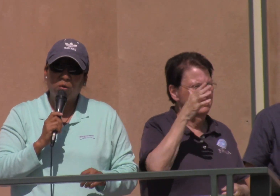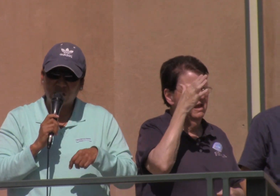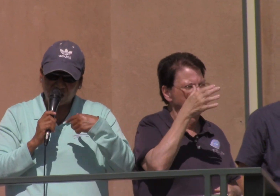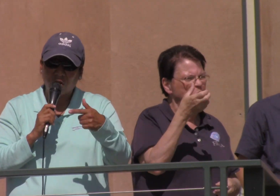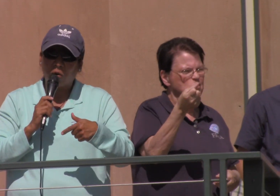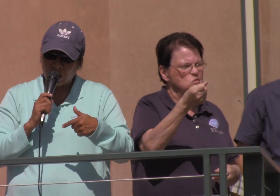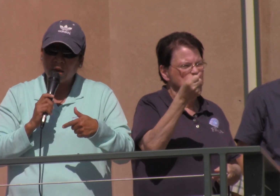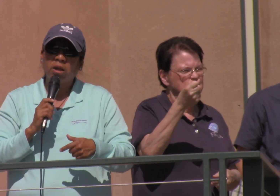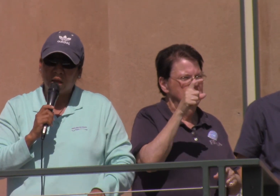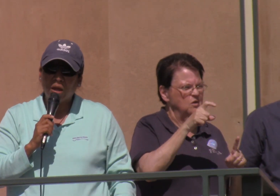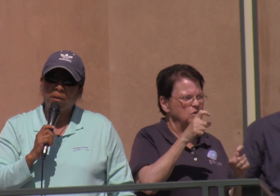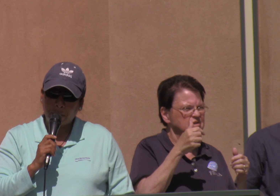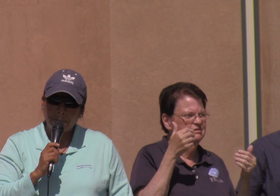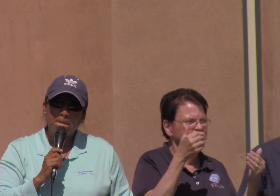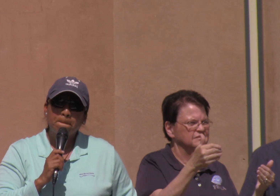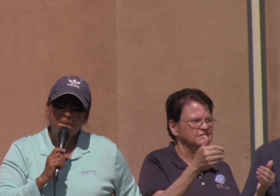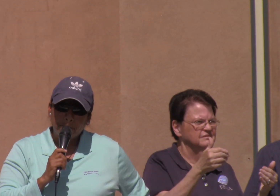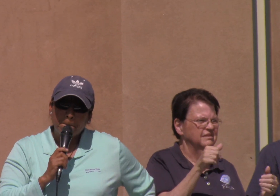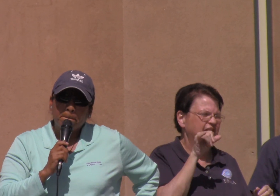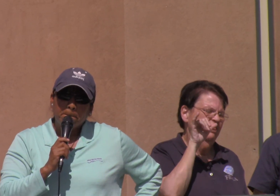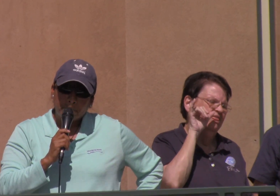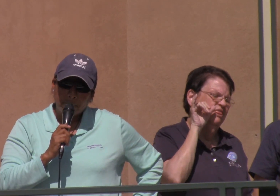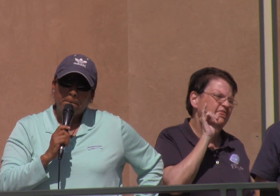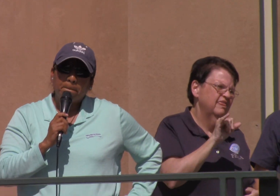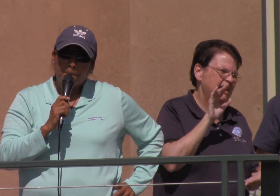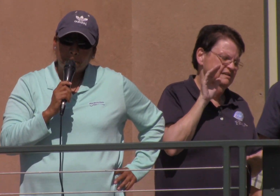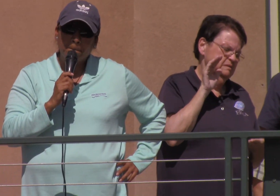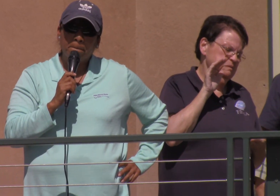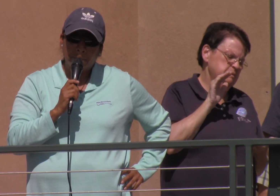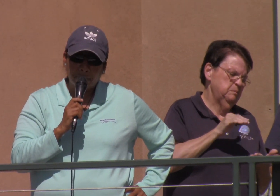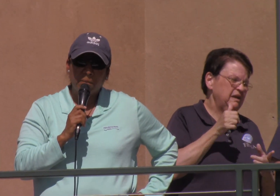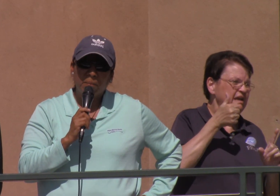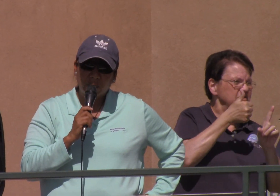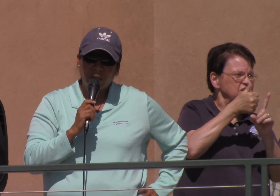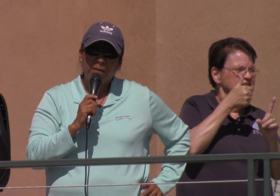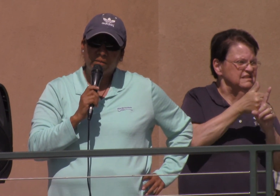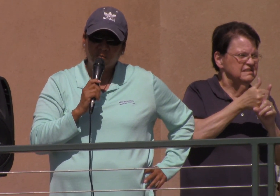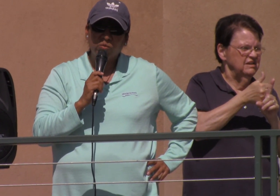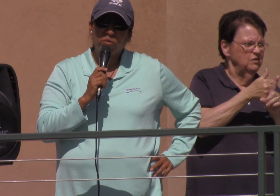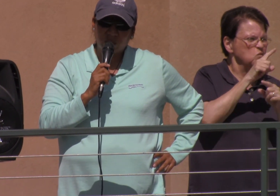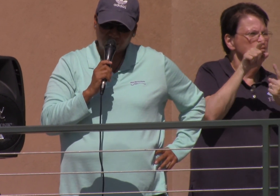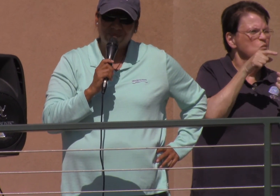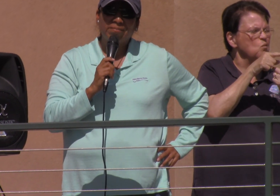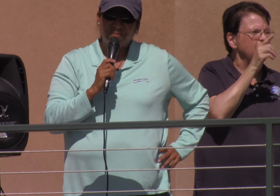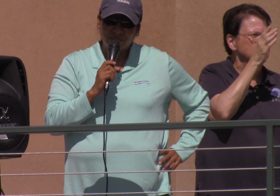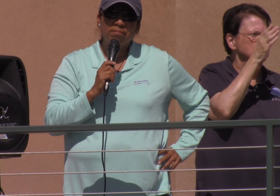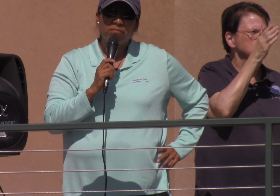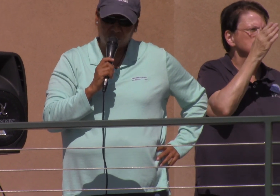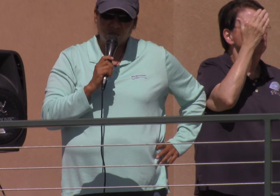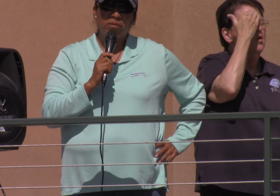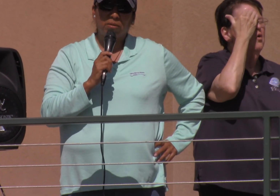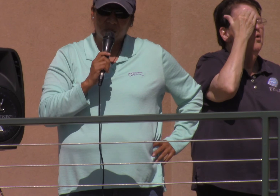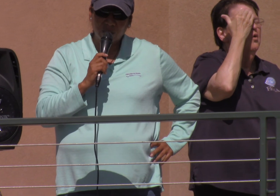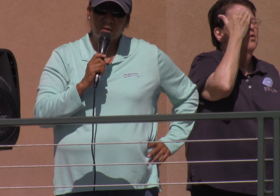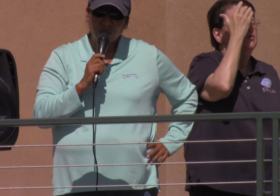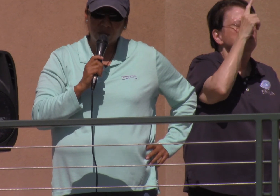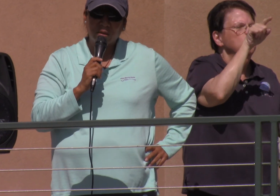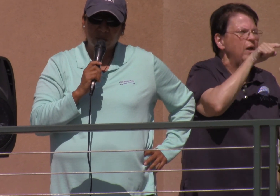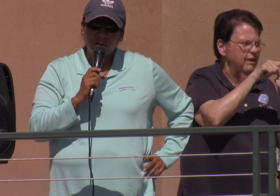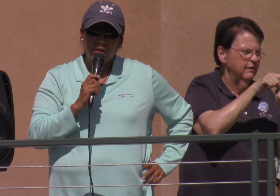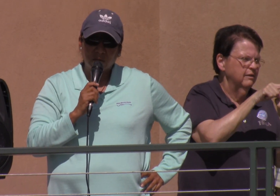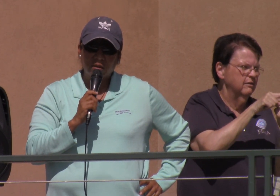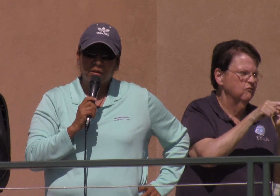keep that question going. Because that's a mitigation in itself. No when to do the control burning. That's the number